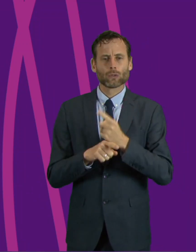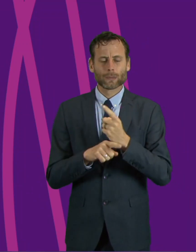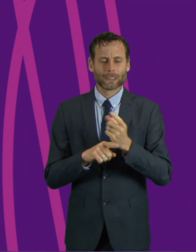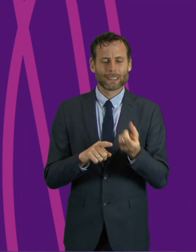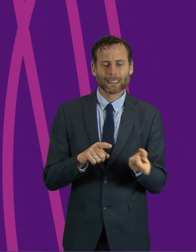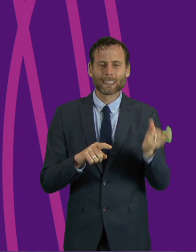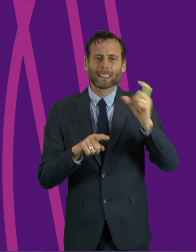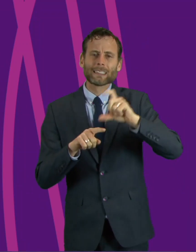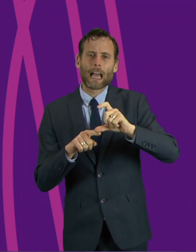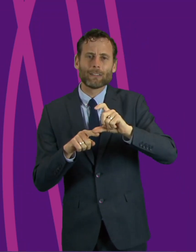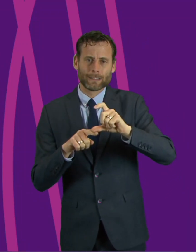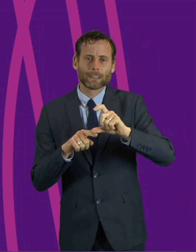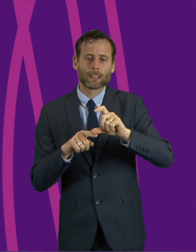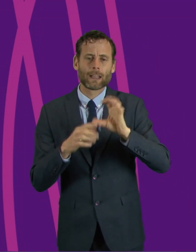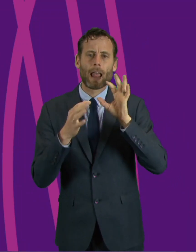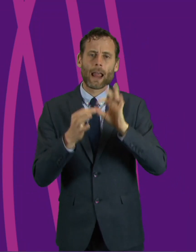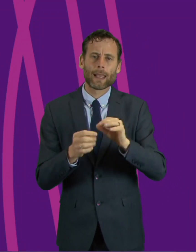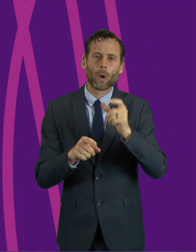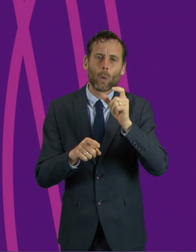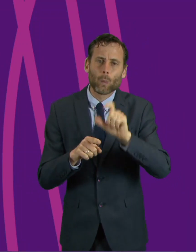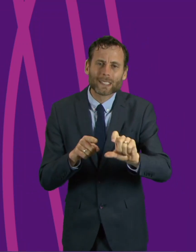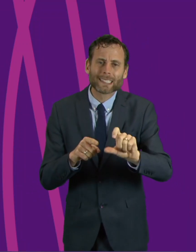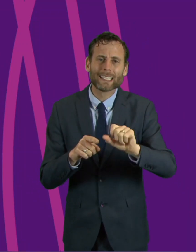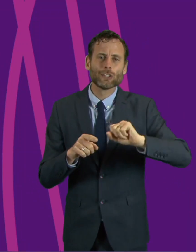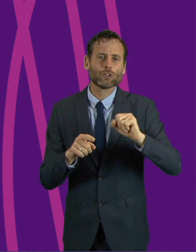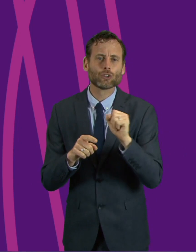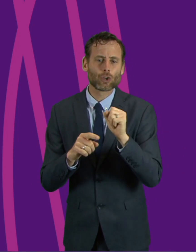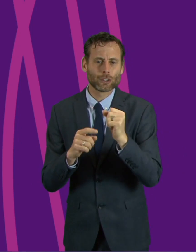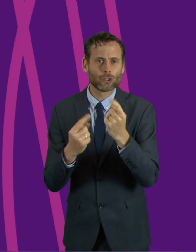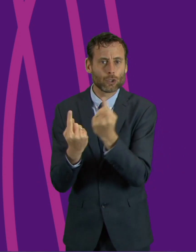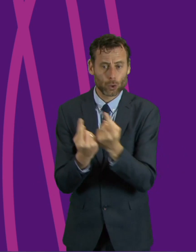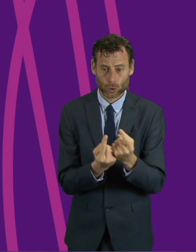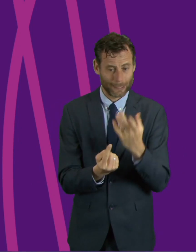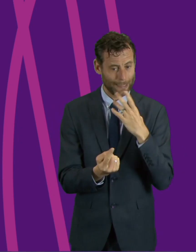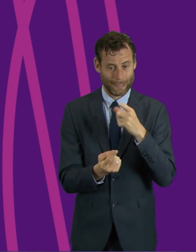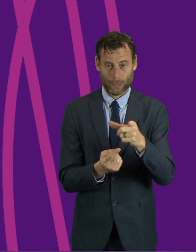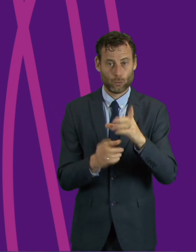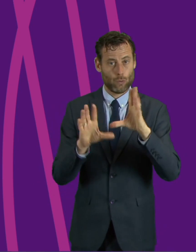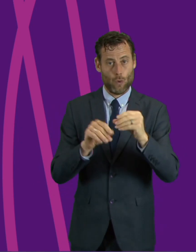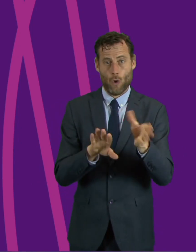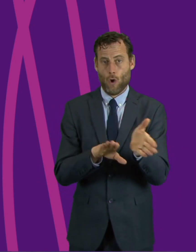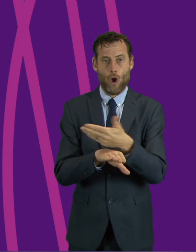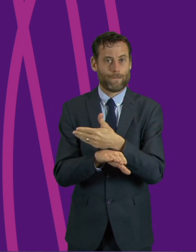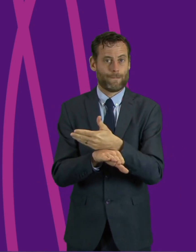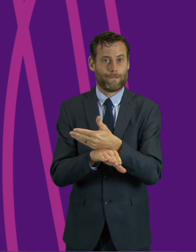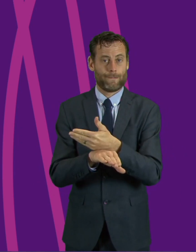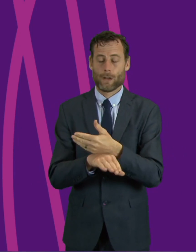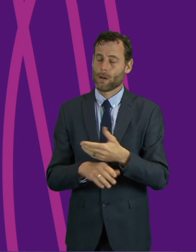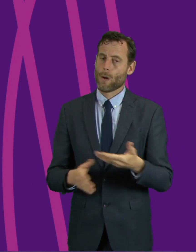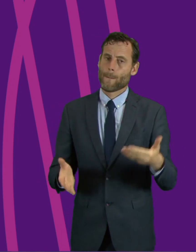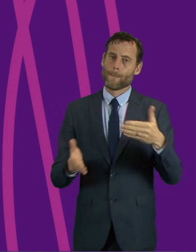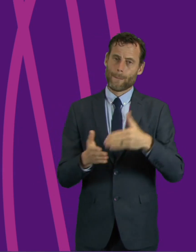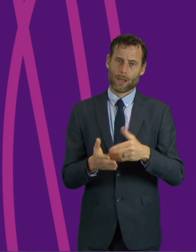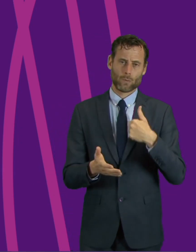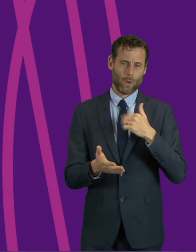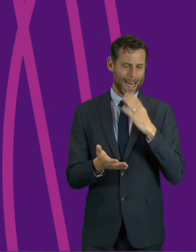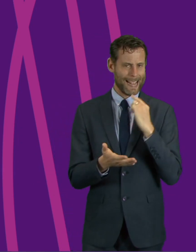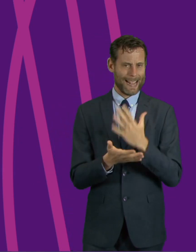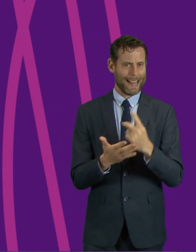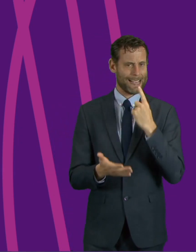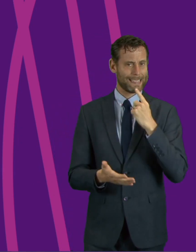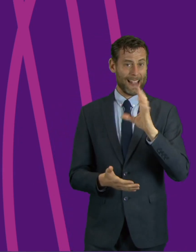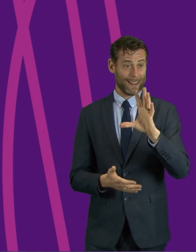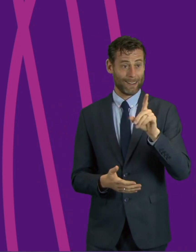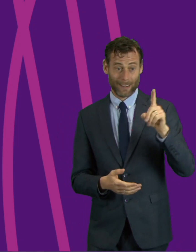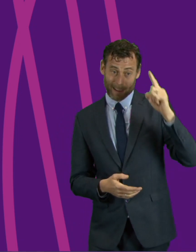Scottish goods should be removed before any negotiations start, and we must be absolutely clear that our NHS should be protected and there